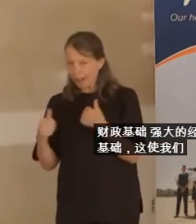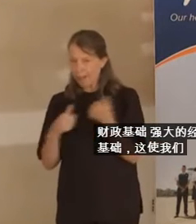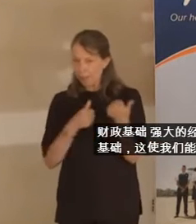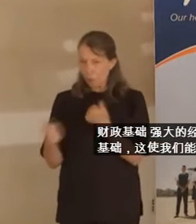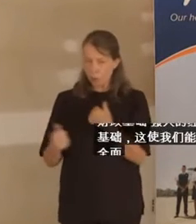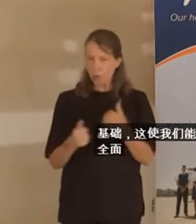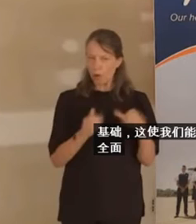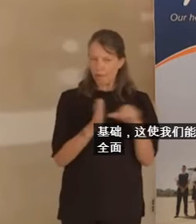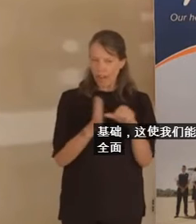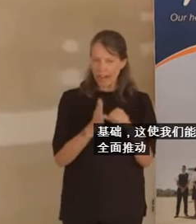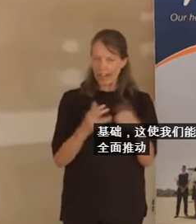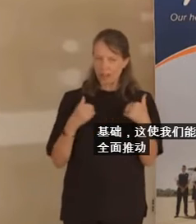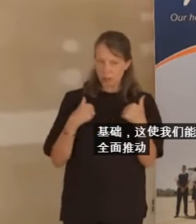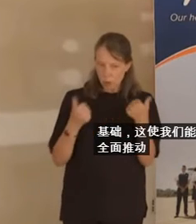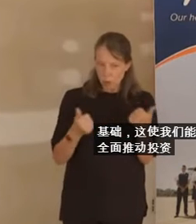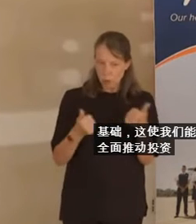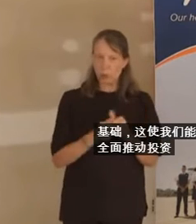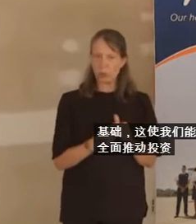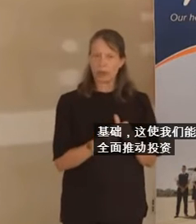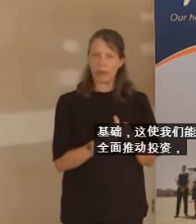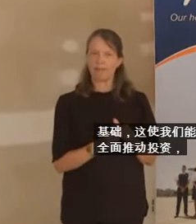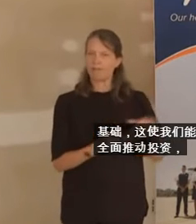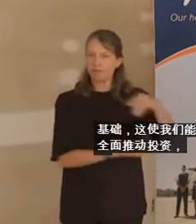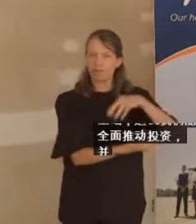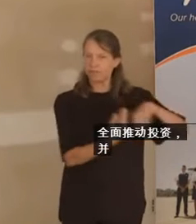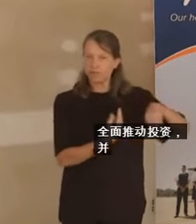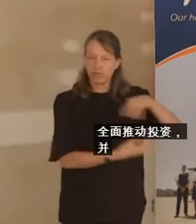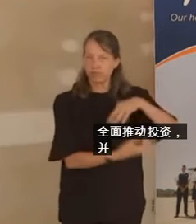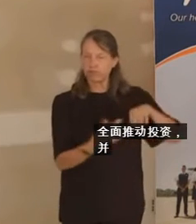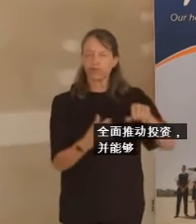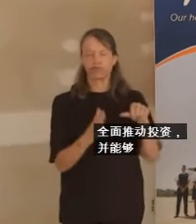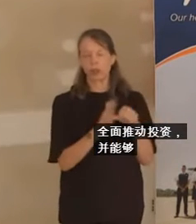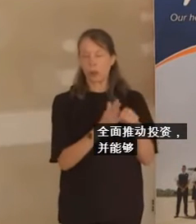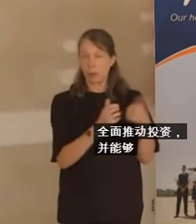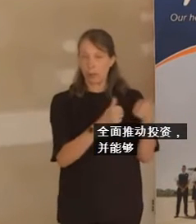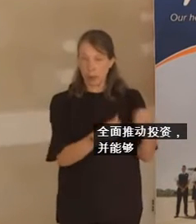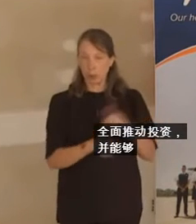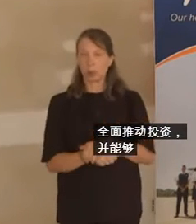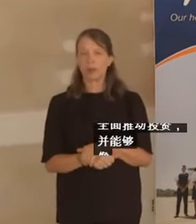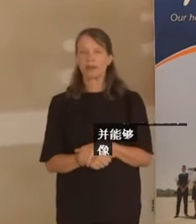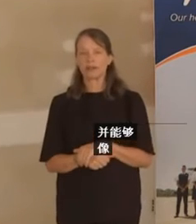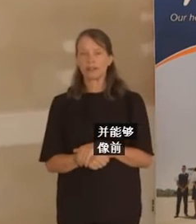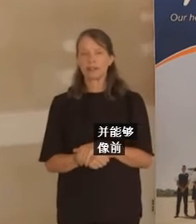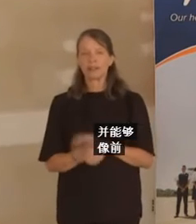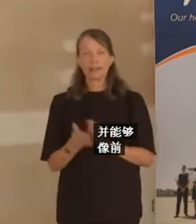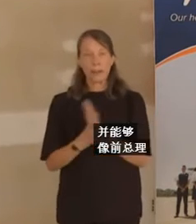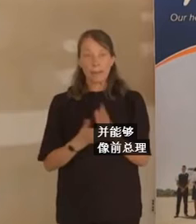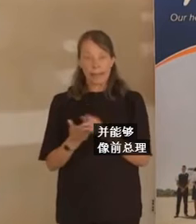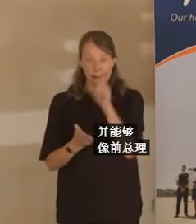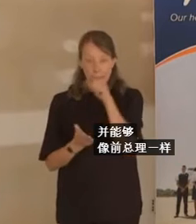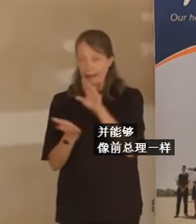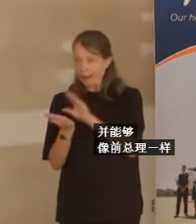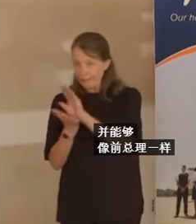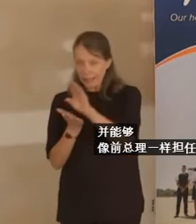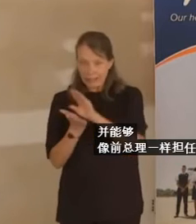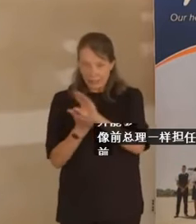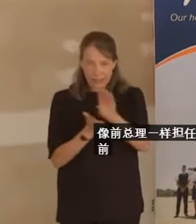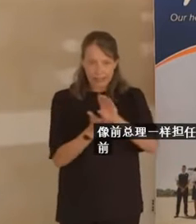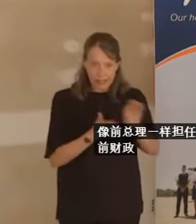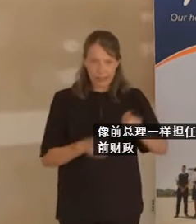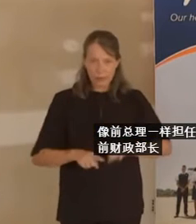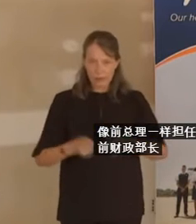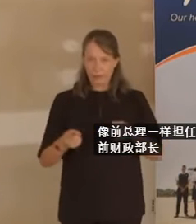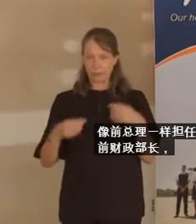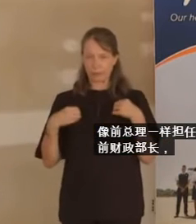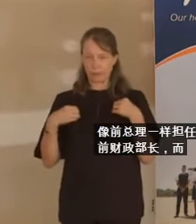enabled us to drive investment right across the board. And to be able, as the former Premier set out, as the